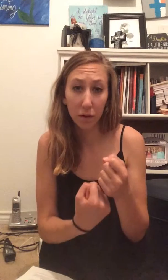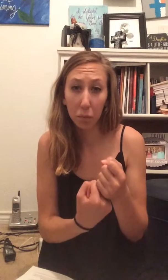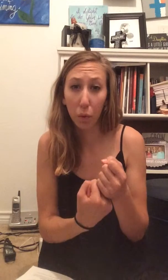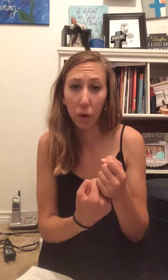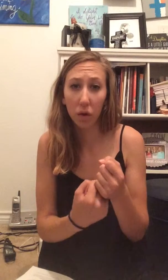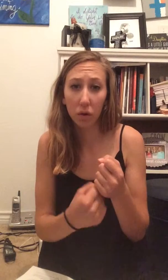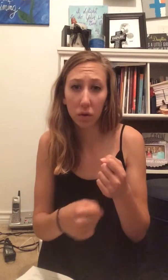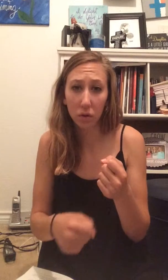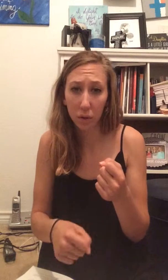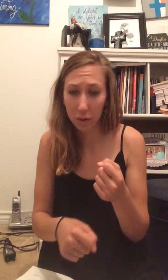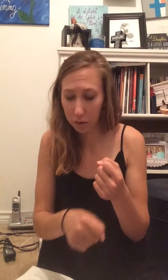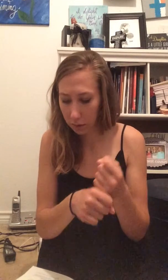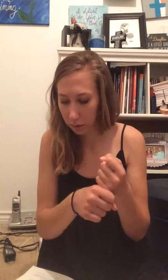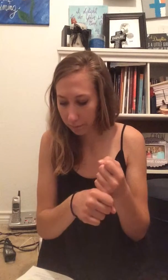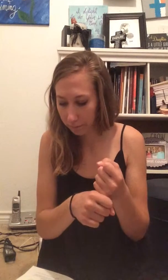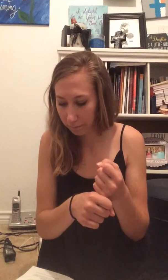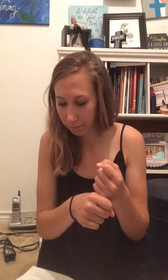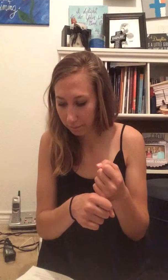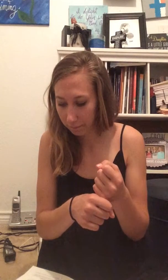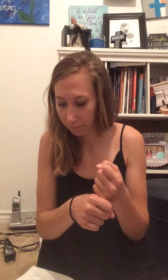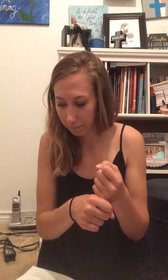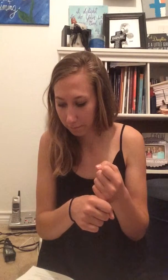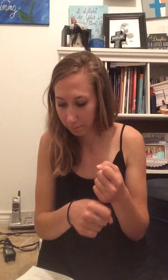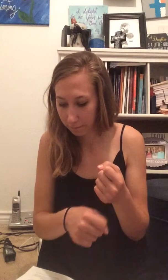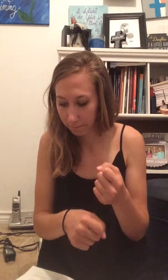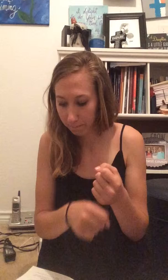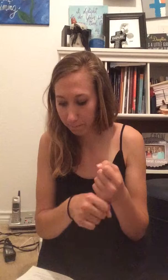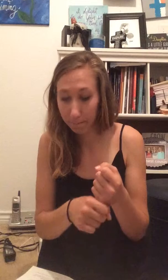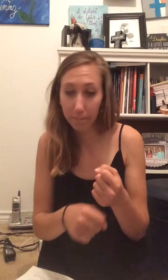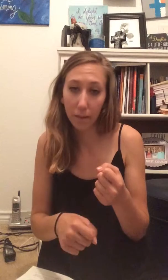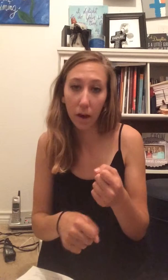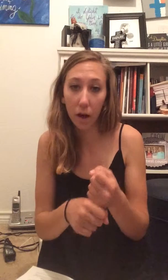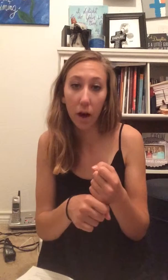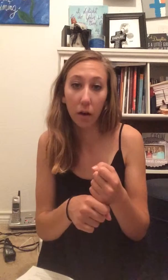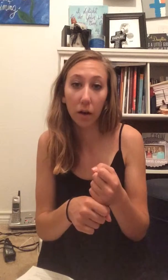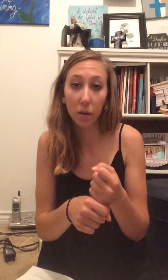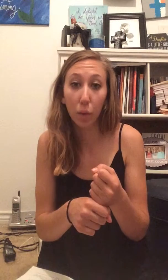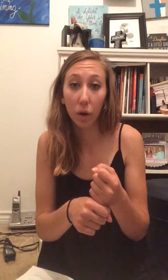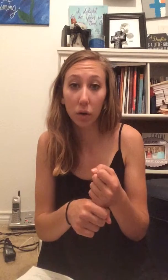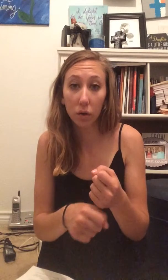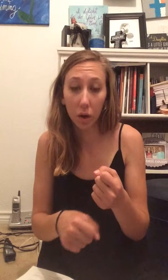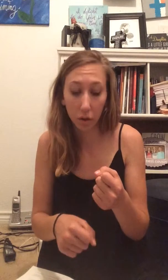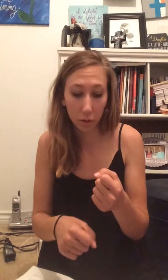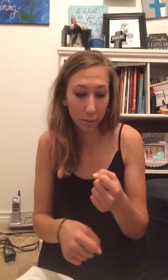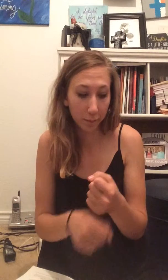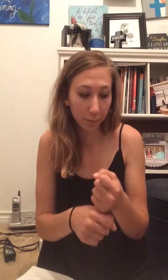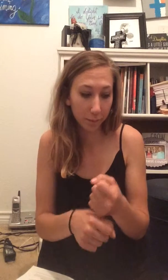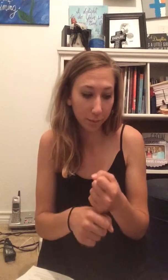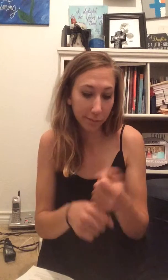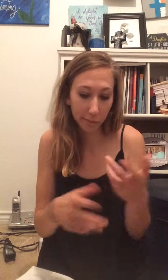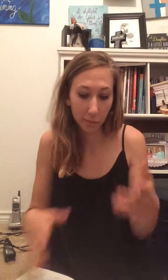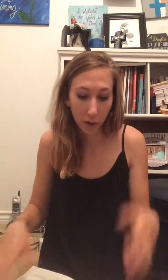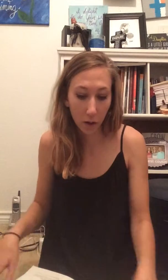is support. it's, that kind of like support. Um, yeah.